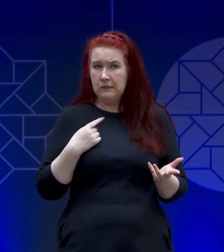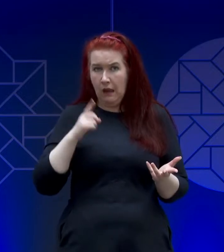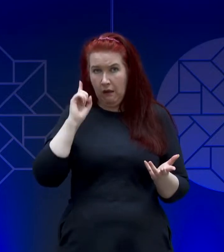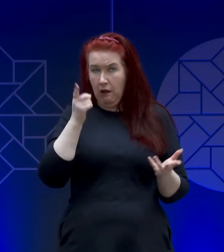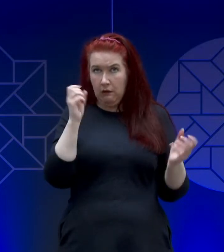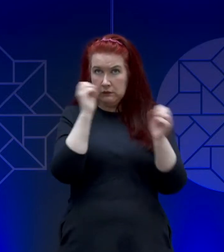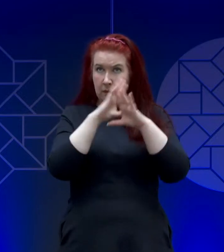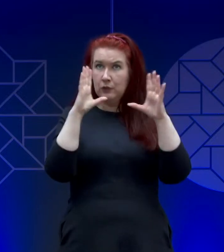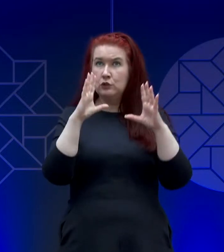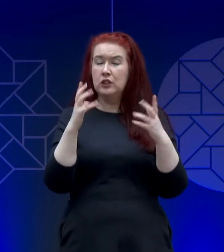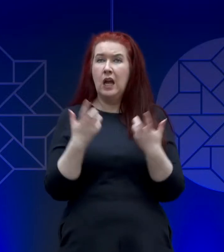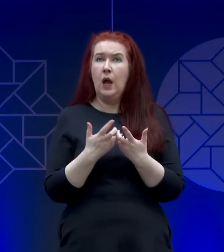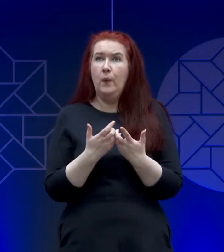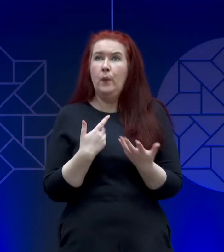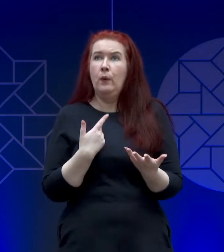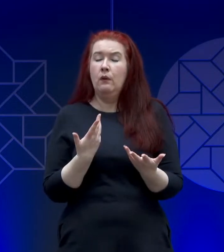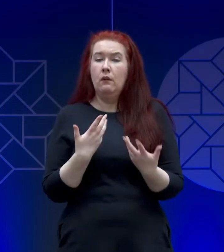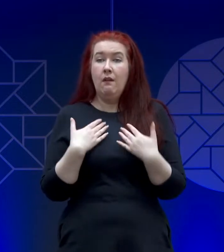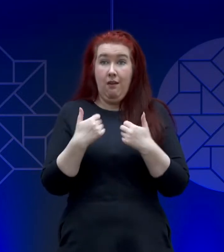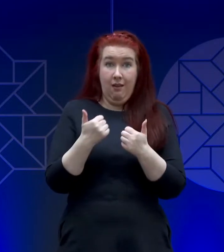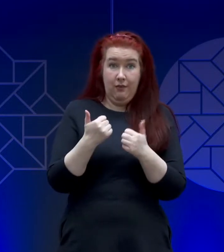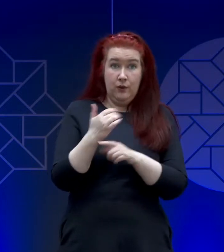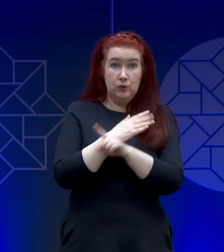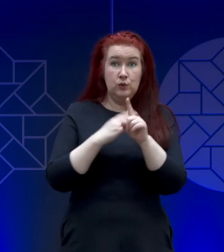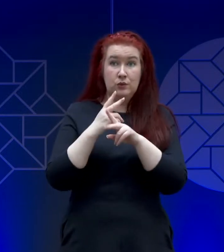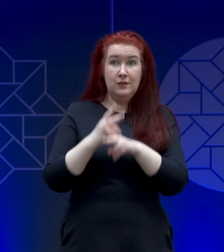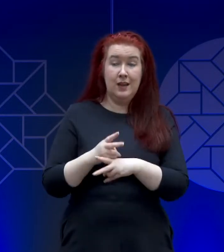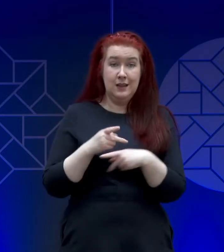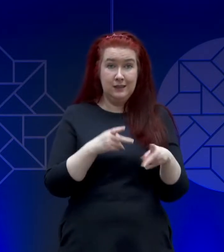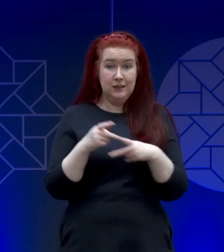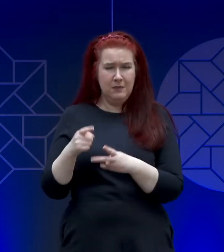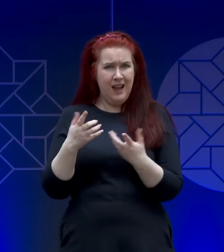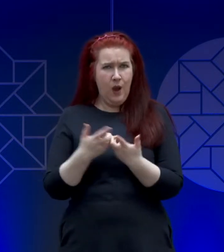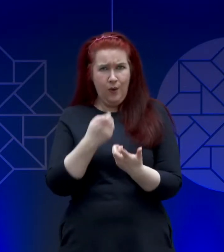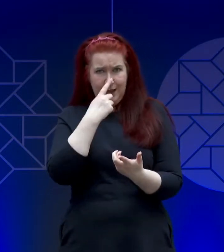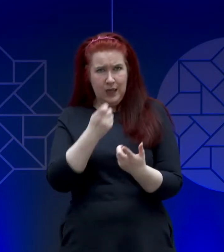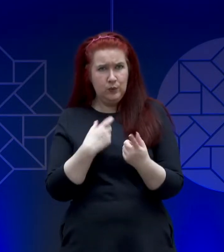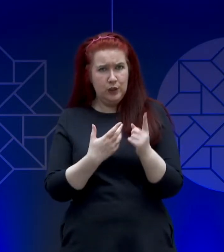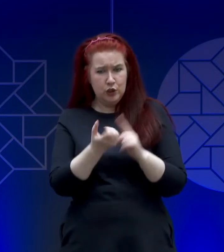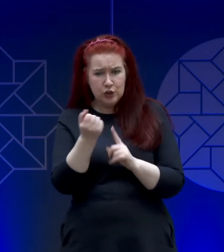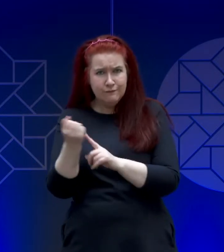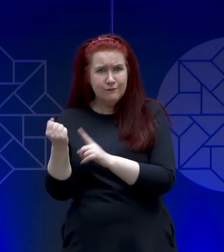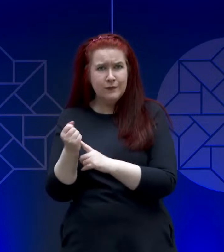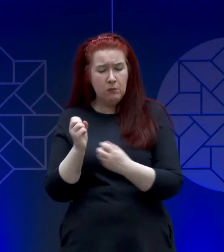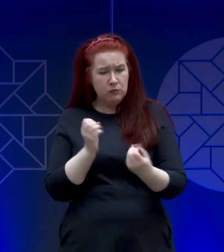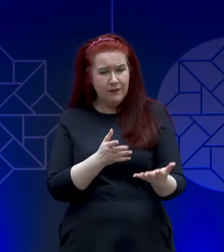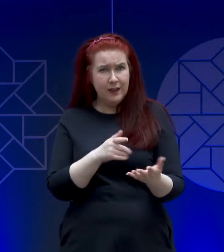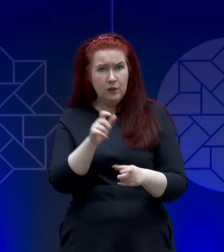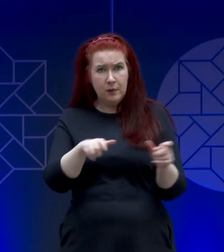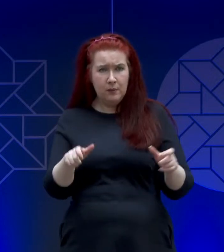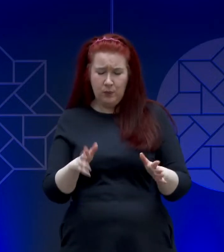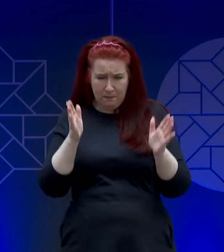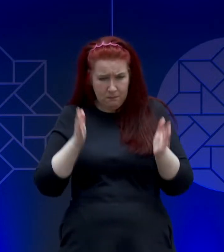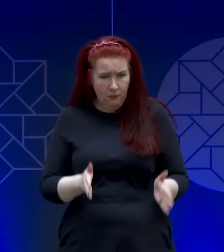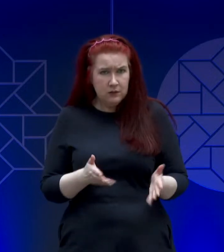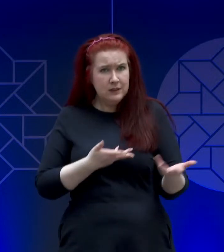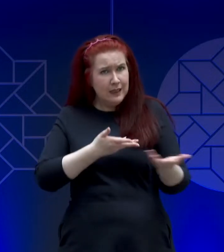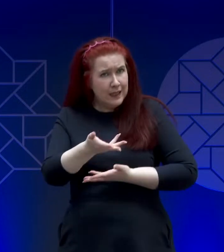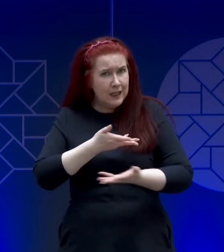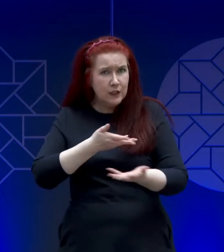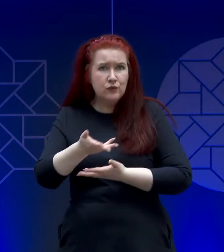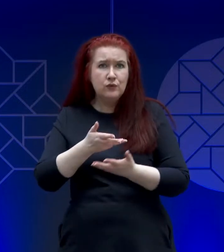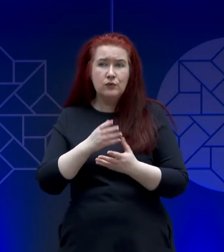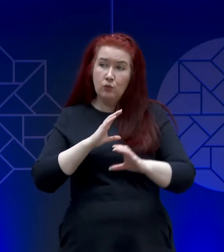how our health and social care system can deliver on the expectations on the public without us engaging in this